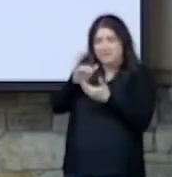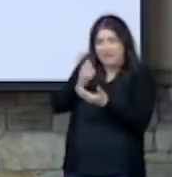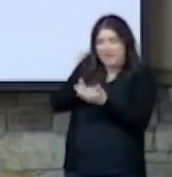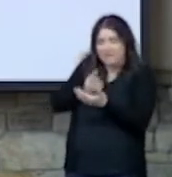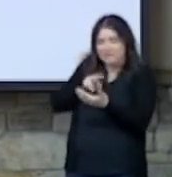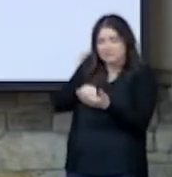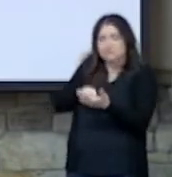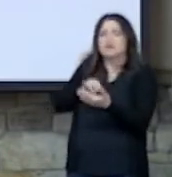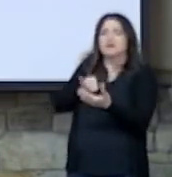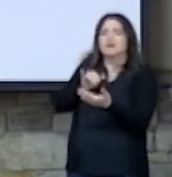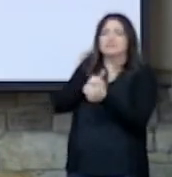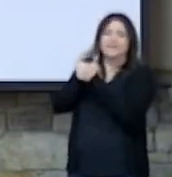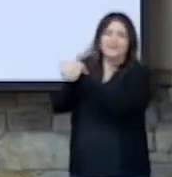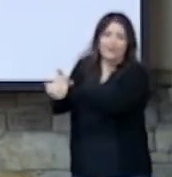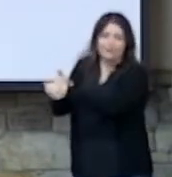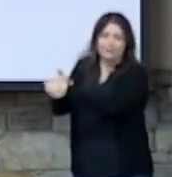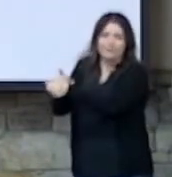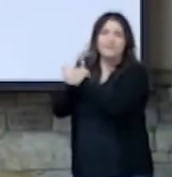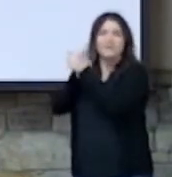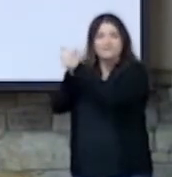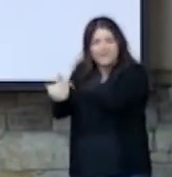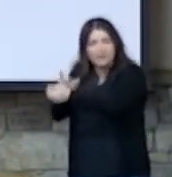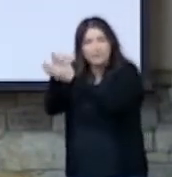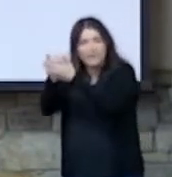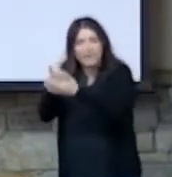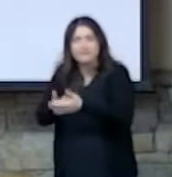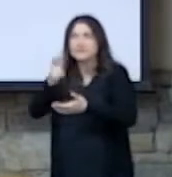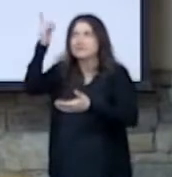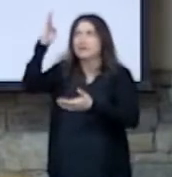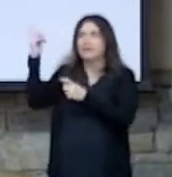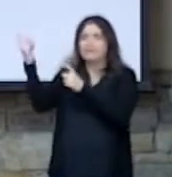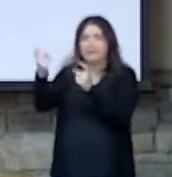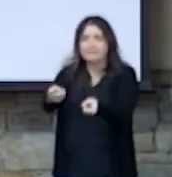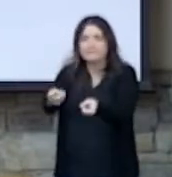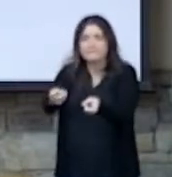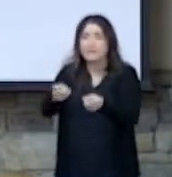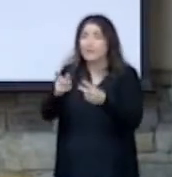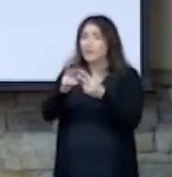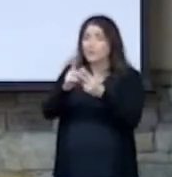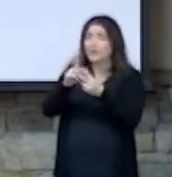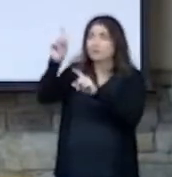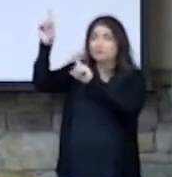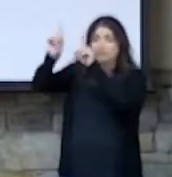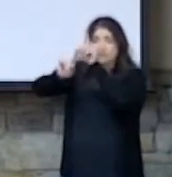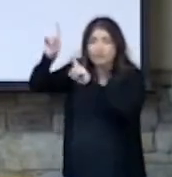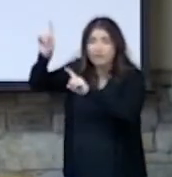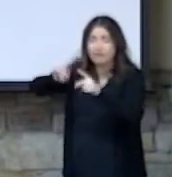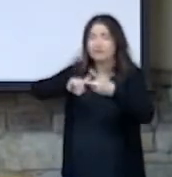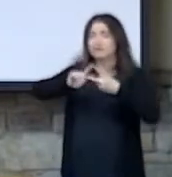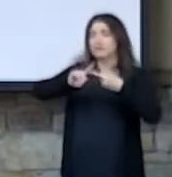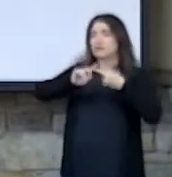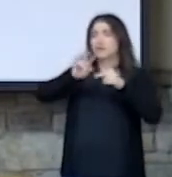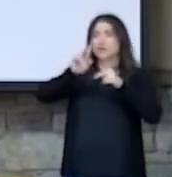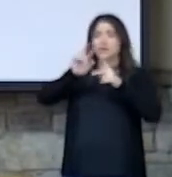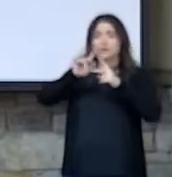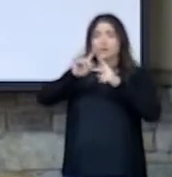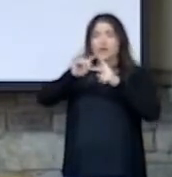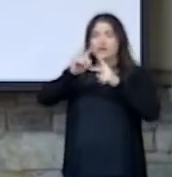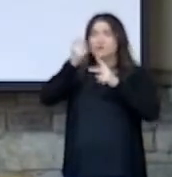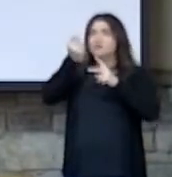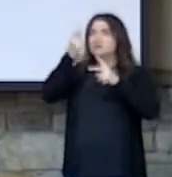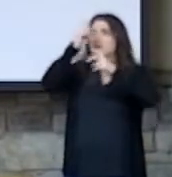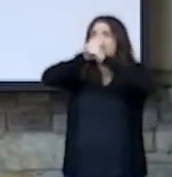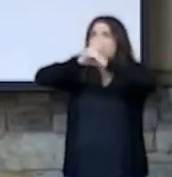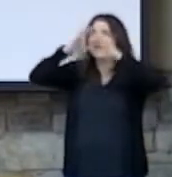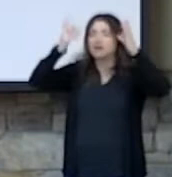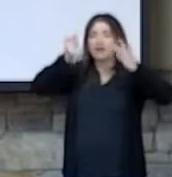it. They followed the evidence that God gave to them, whether it was the star, whether it was the revelation of the Old